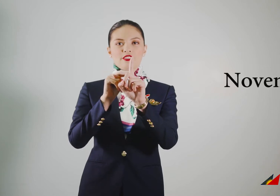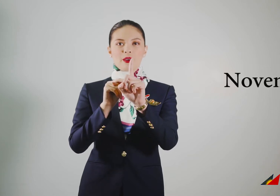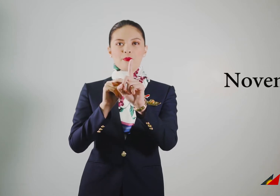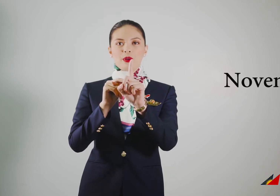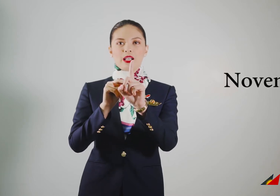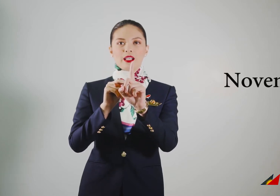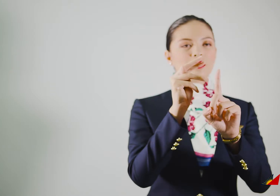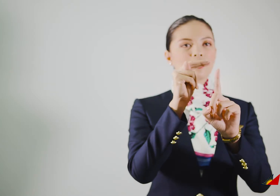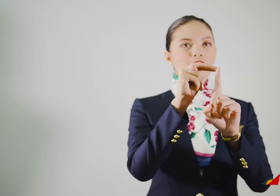November,